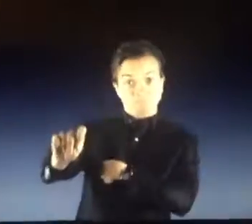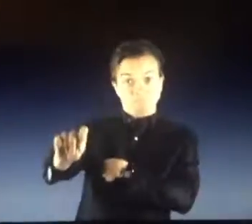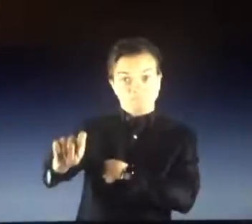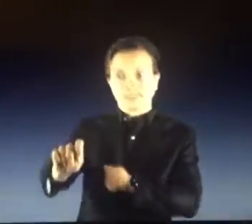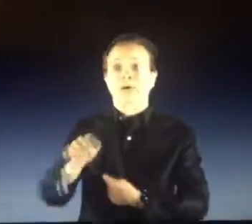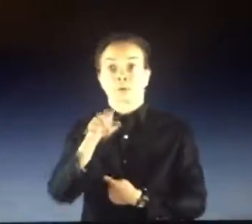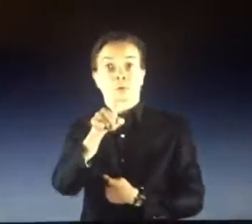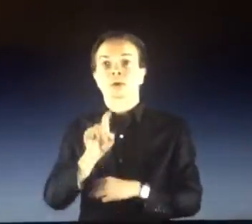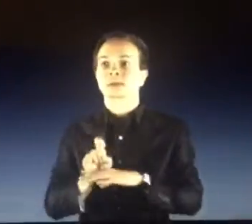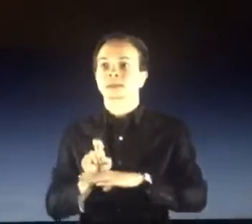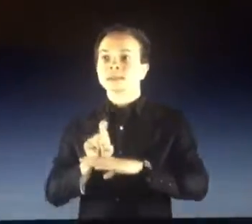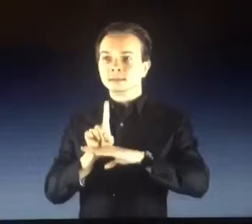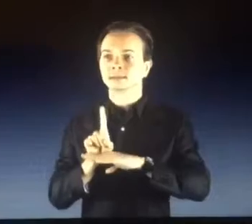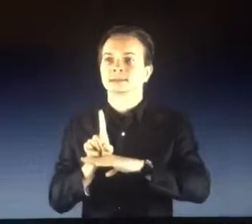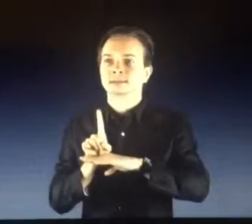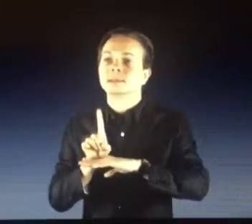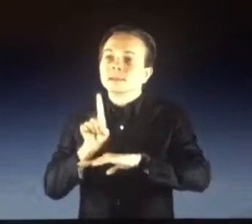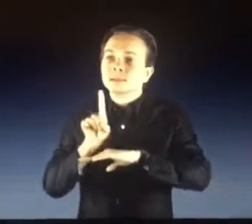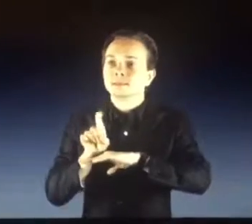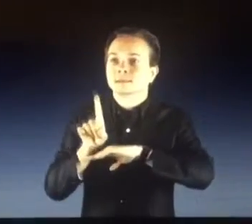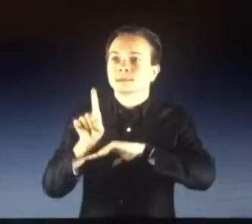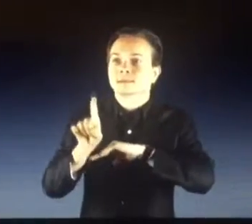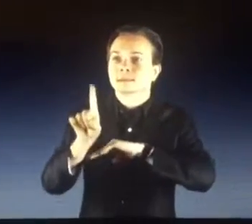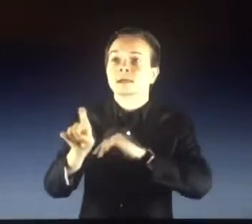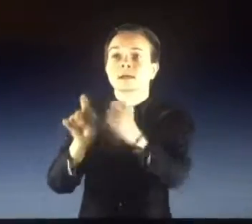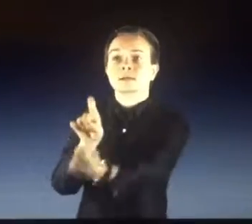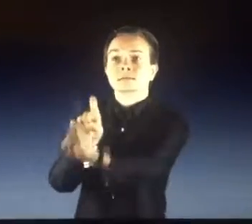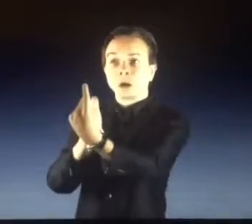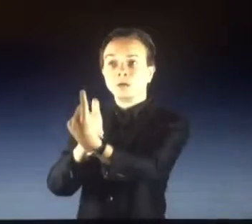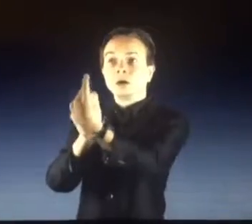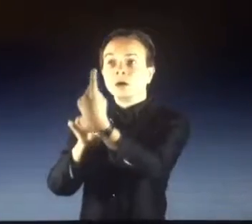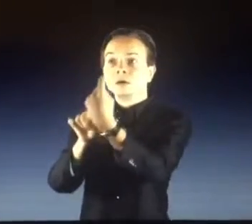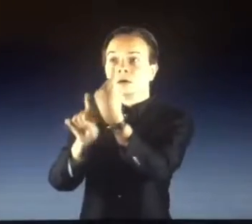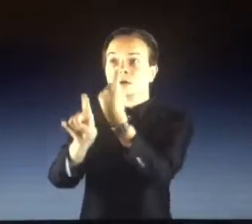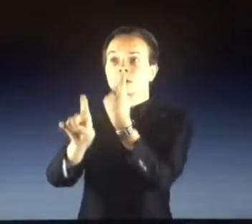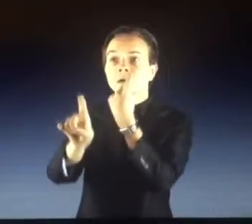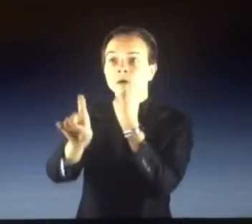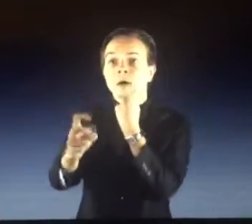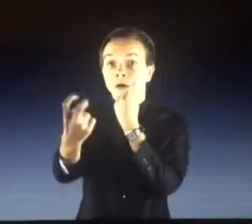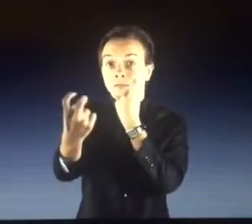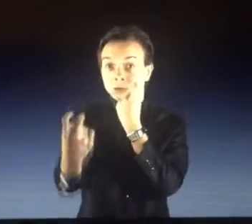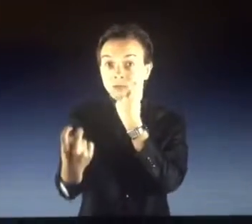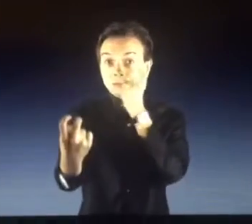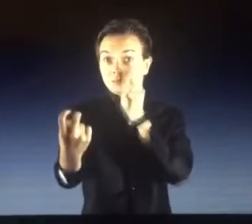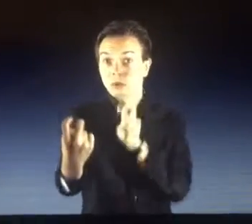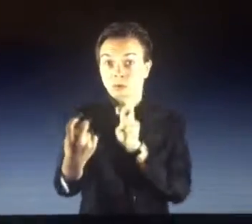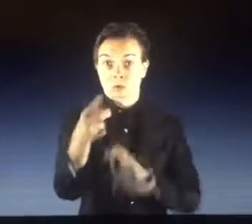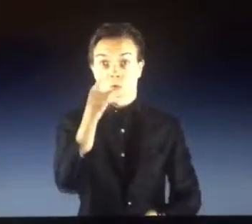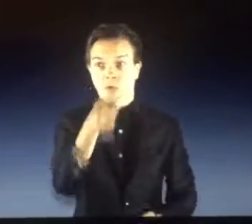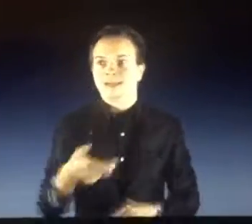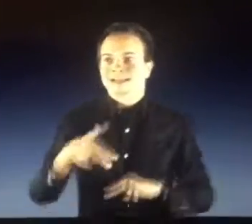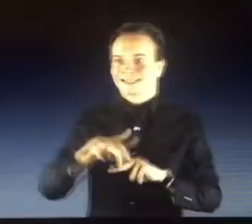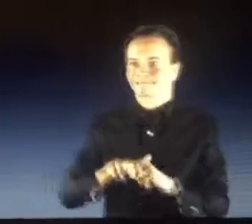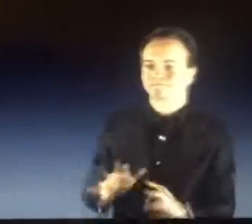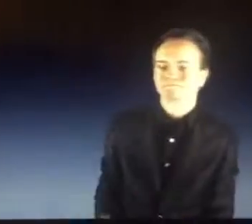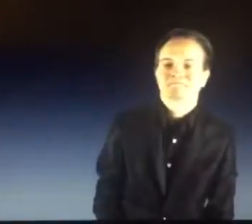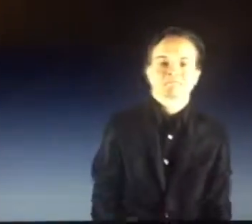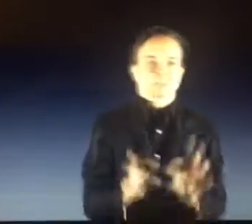Well, as the interpreter finishes and you guys switch and you hop up on that stage and they take